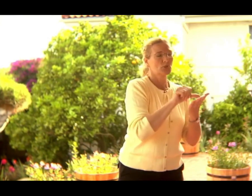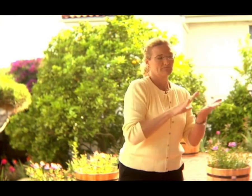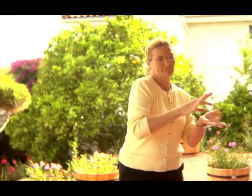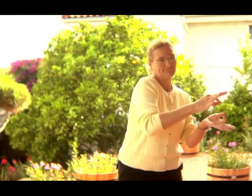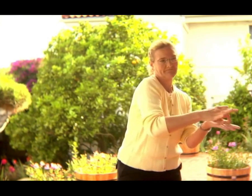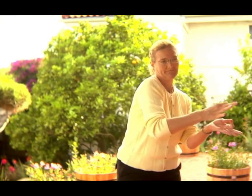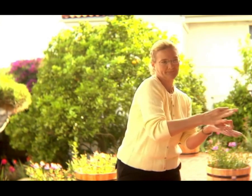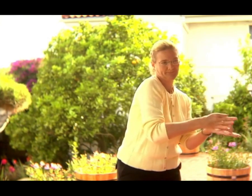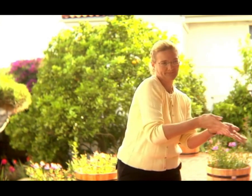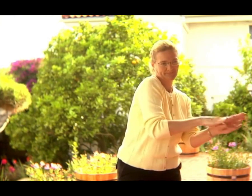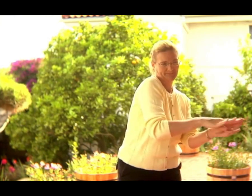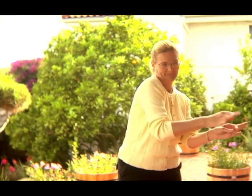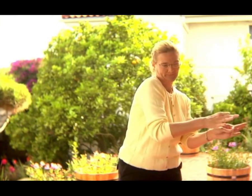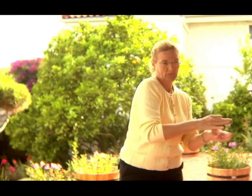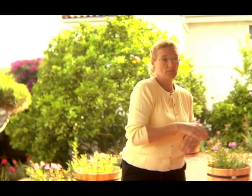the surgeon stitches up the patient.